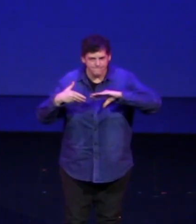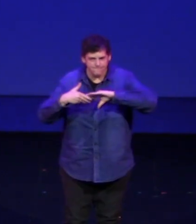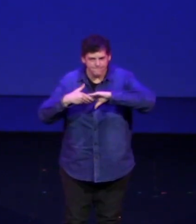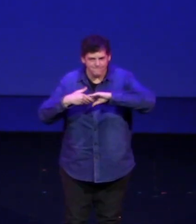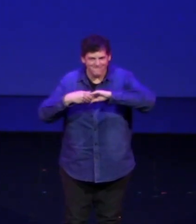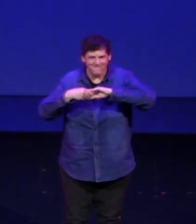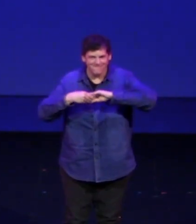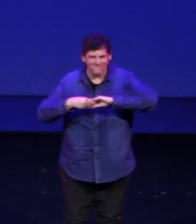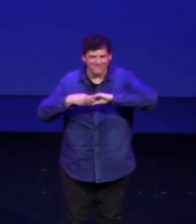Fine.